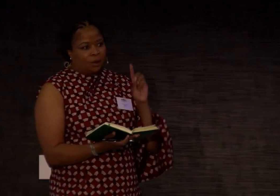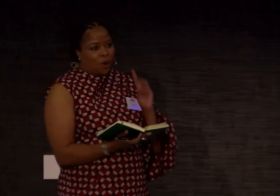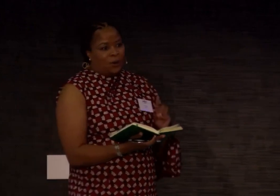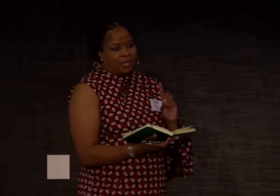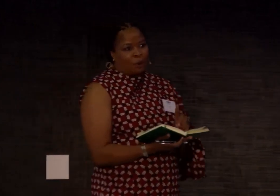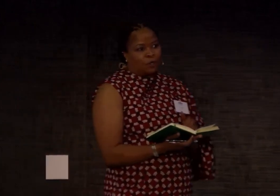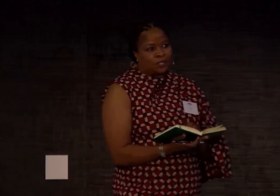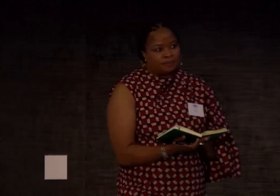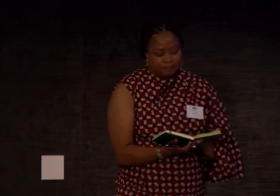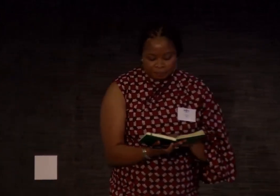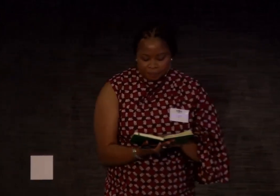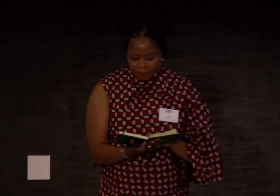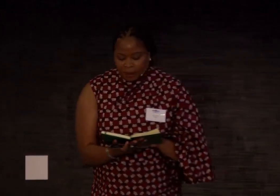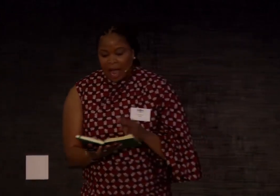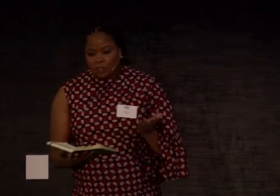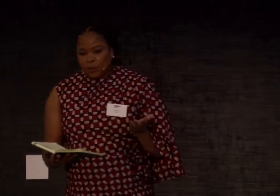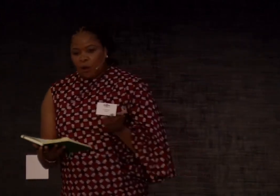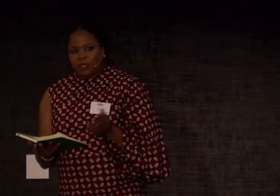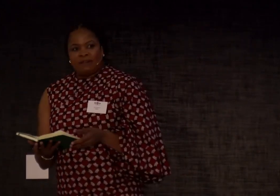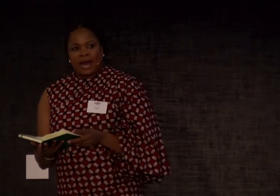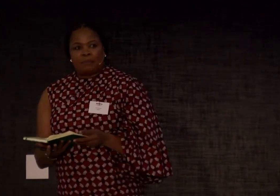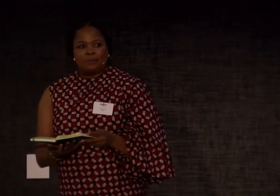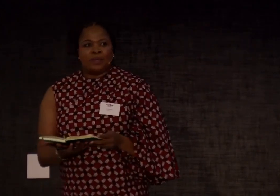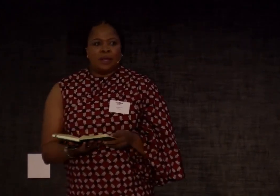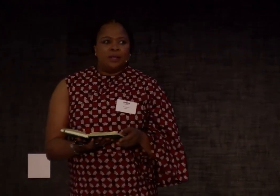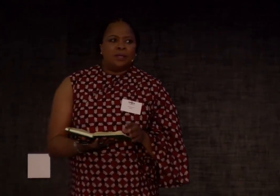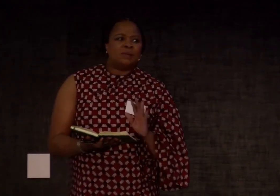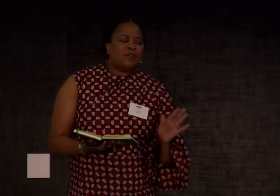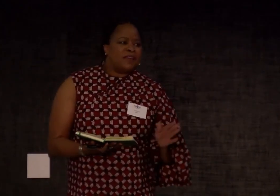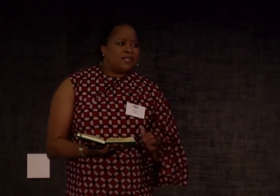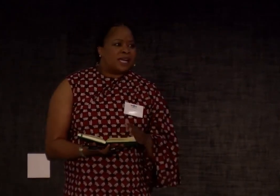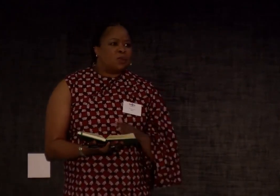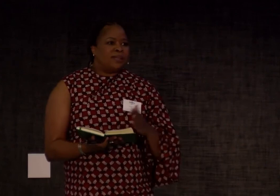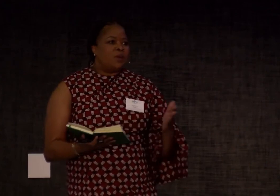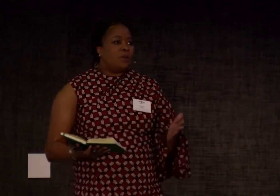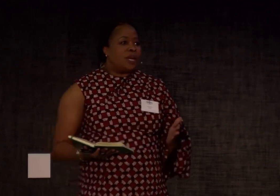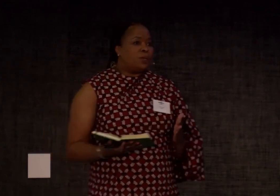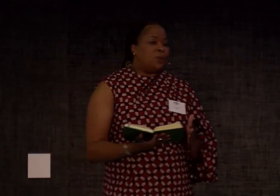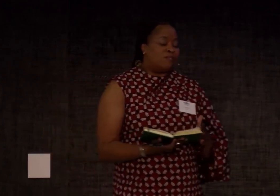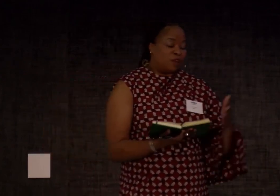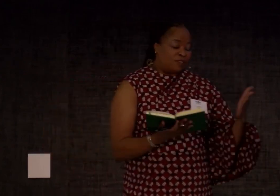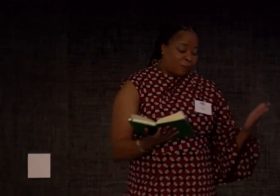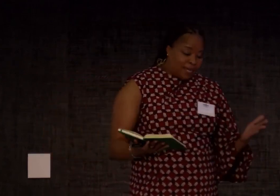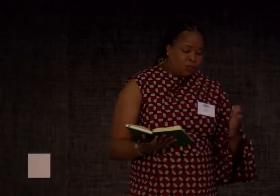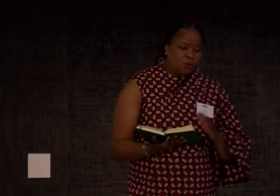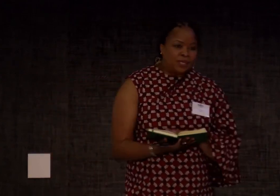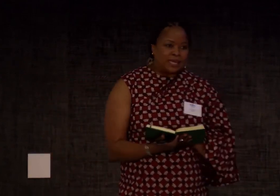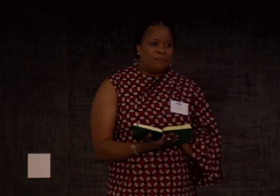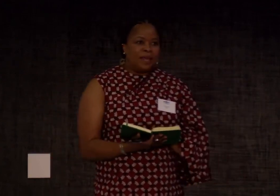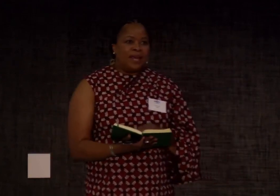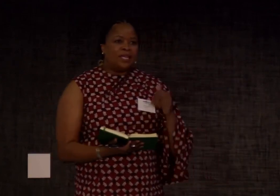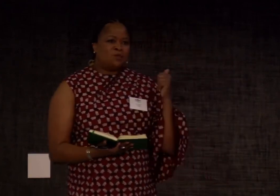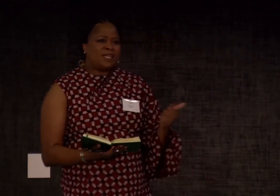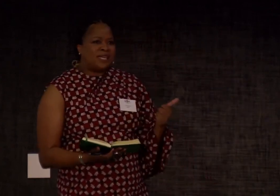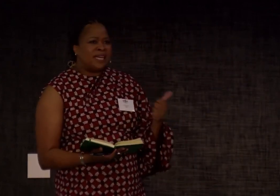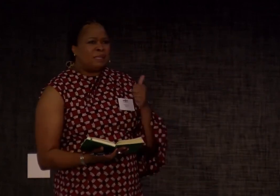and coherent approach. How do we hope to level up? Some of the things that we think we're going to be doing, in fact, we've planned to do this year,